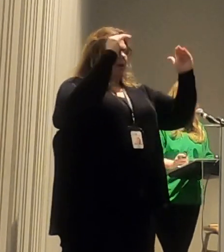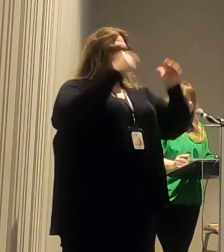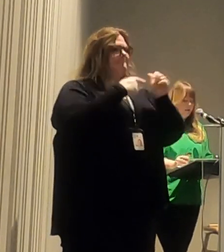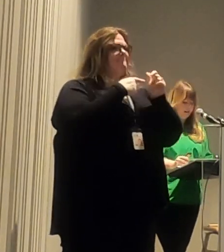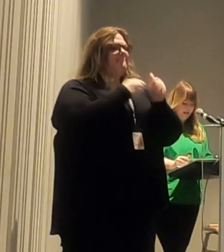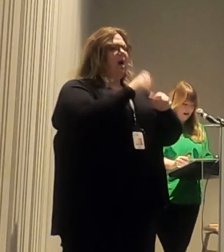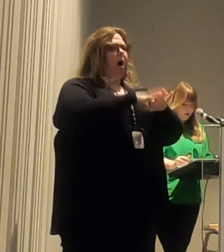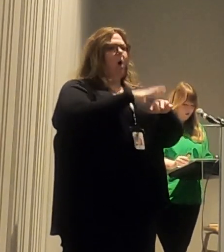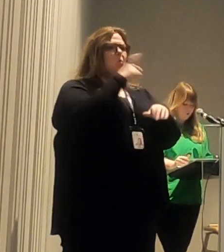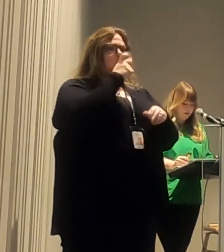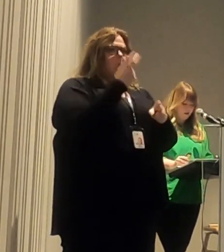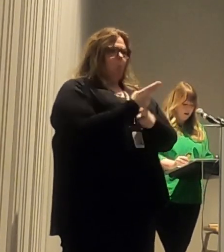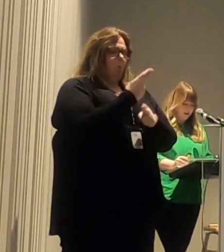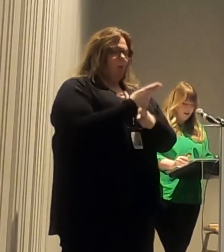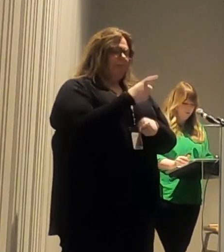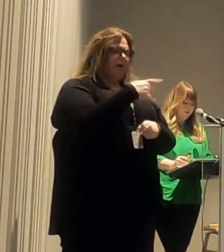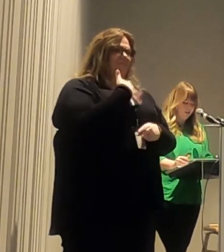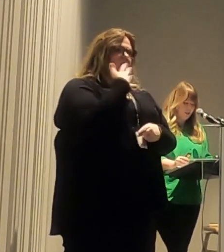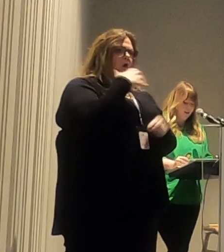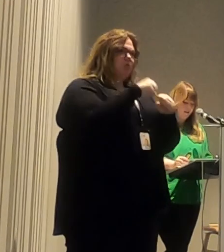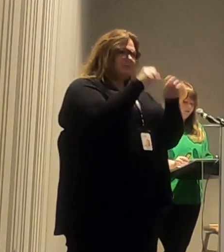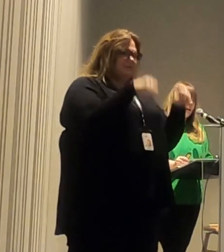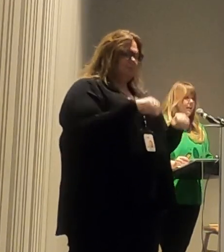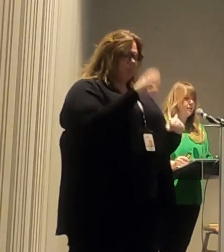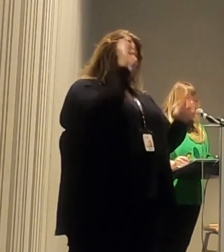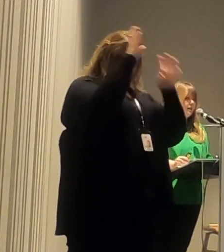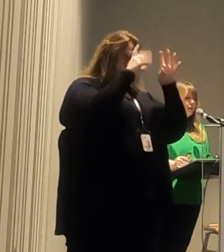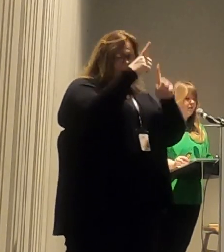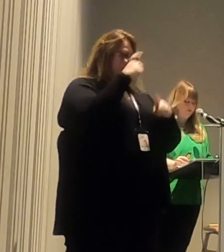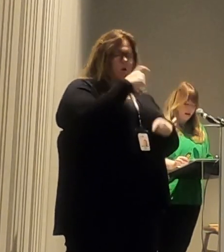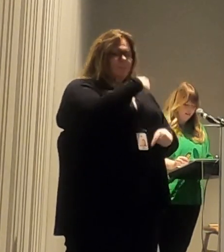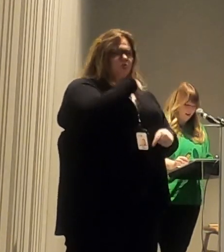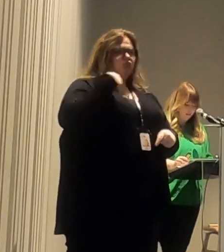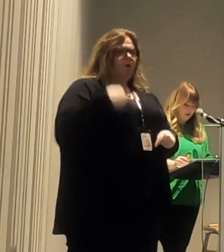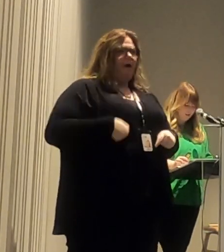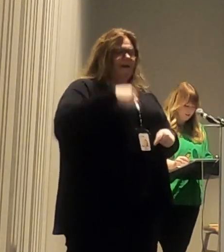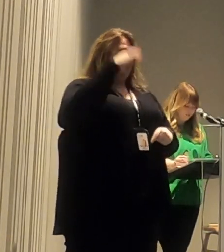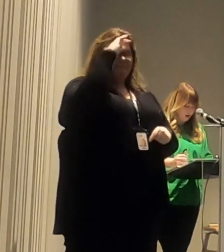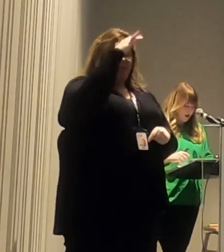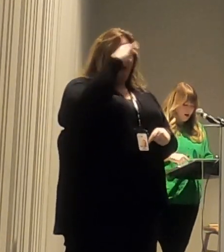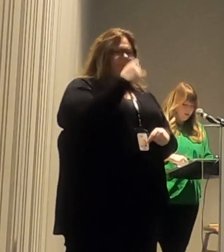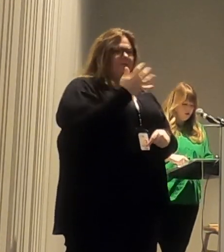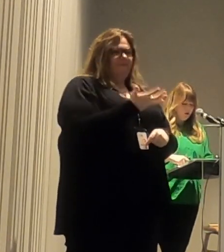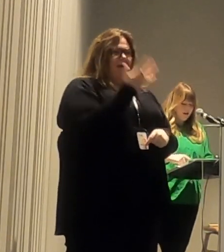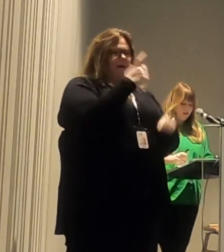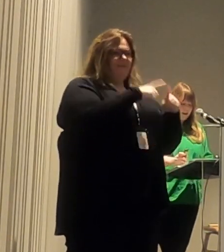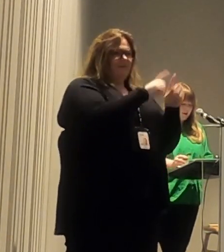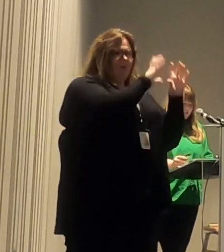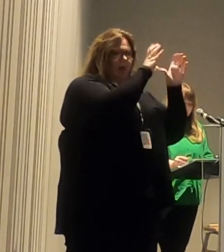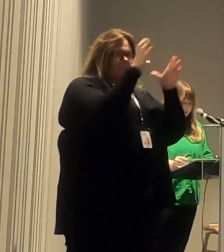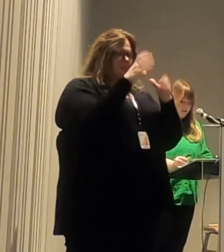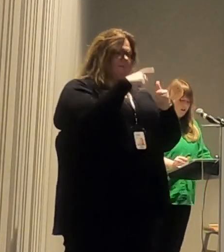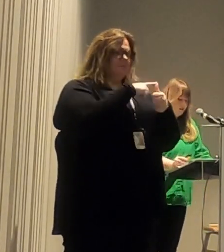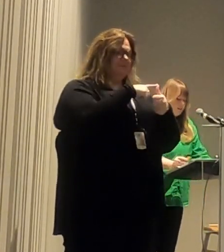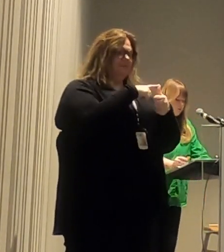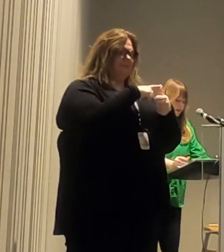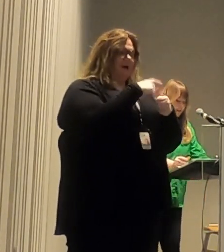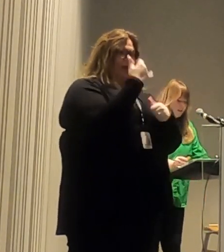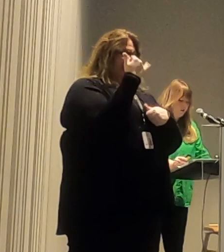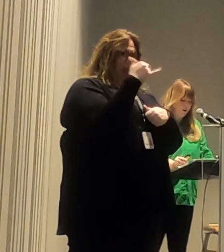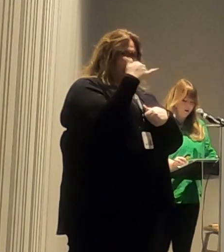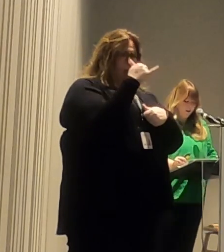color system that was laid out came from the Chinese philosophy of the 5 elements. So we have yellow in the